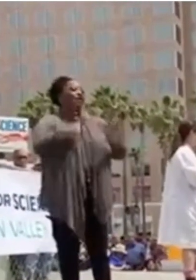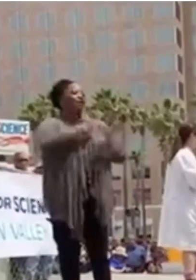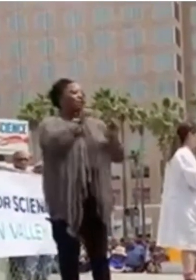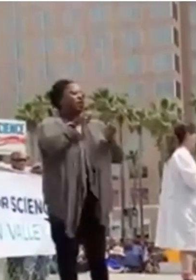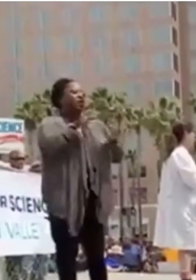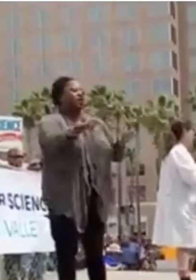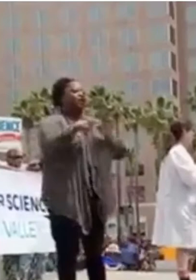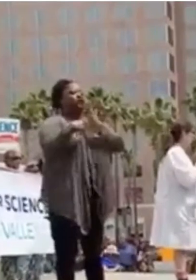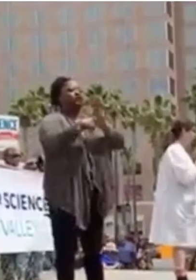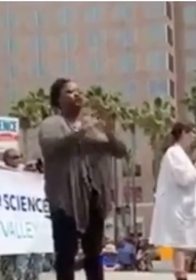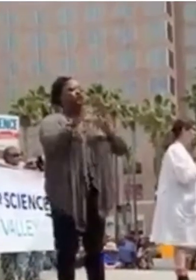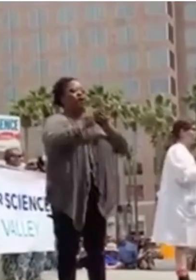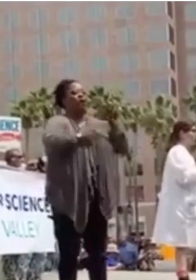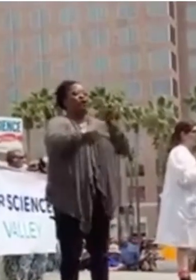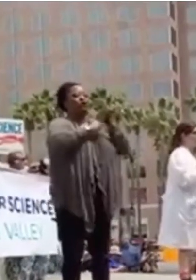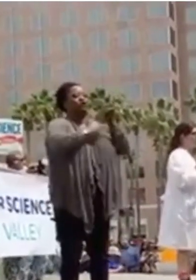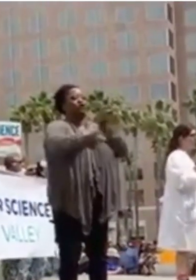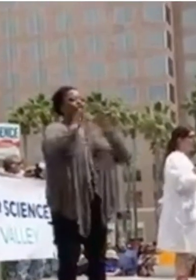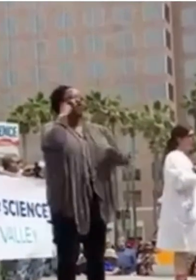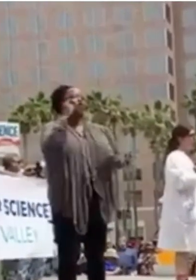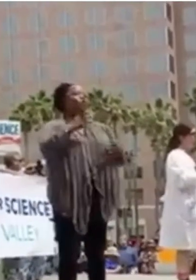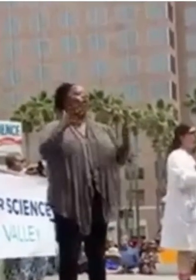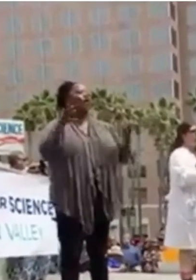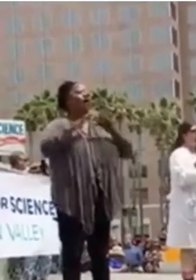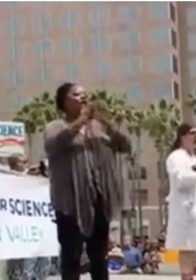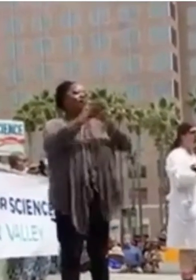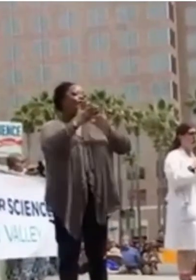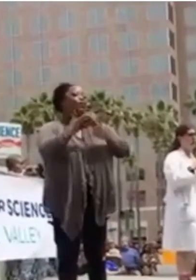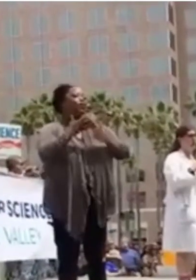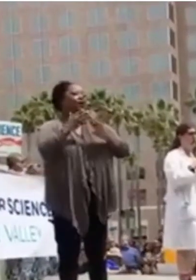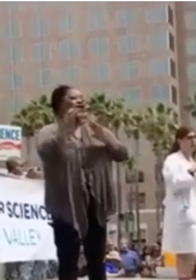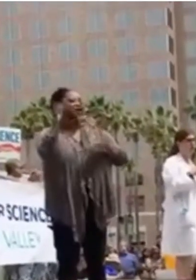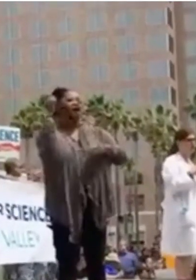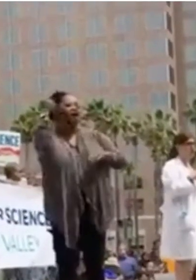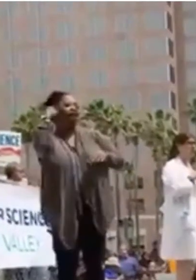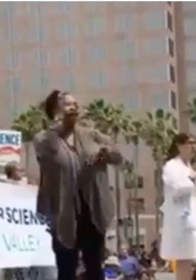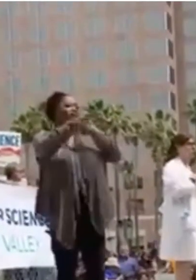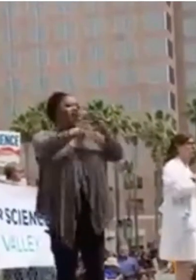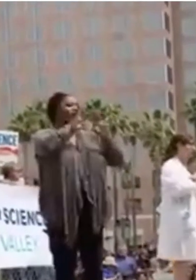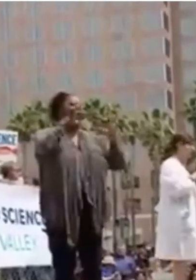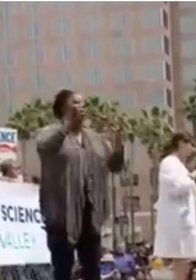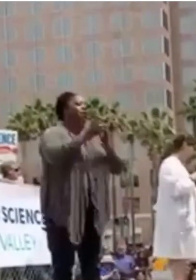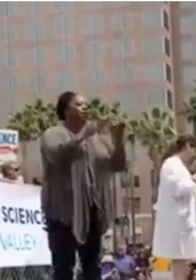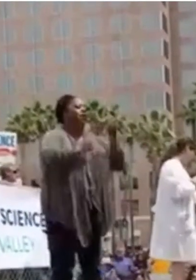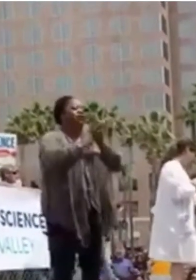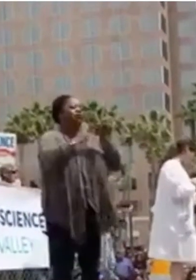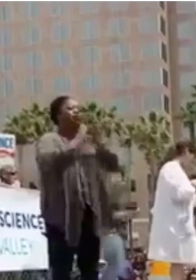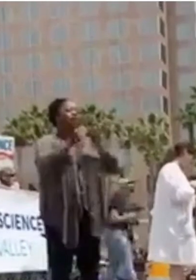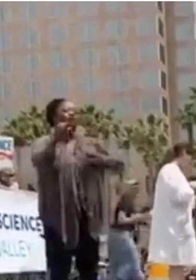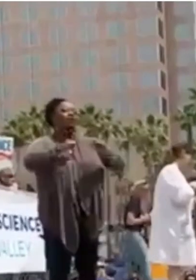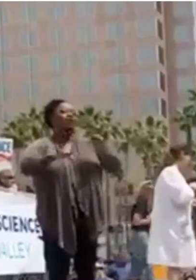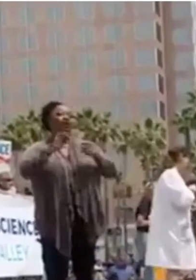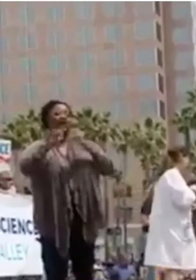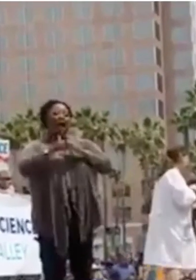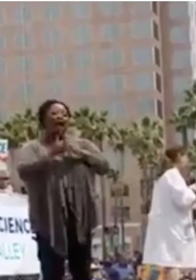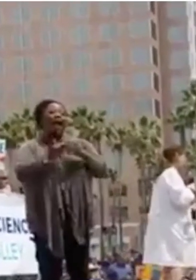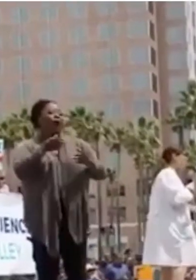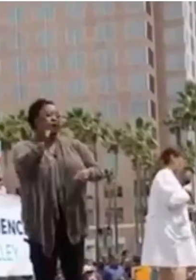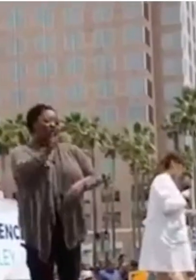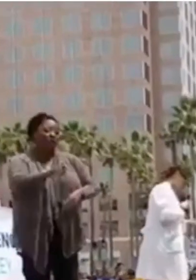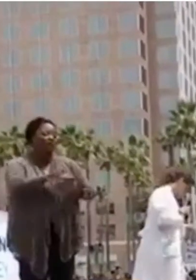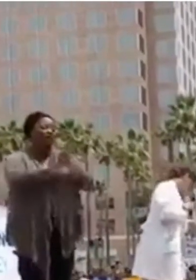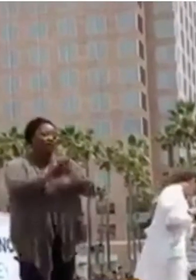able to do to show our support for a community, a government, and a world that supports science the way it ought to be supported.